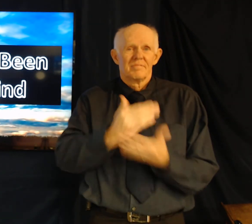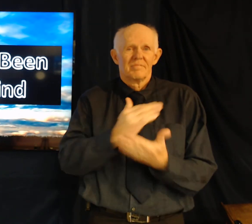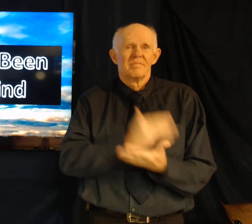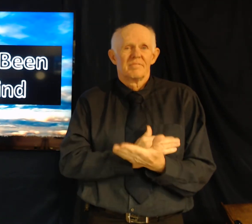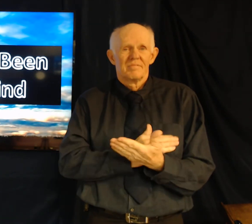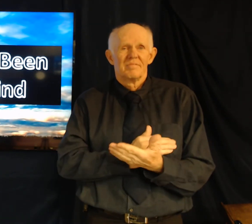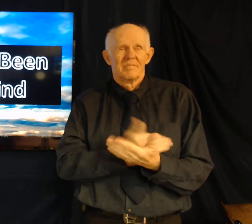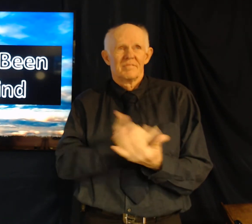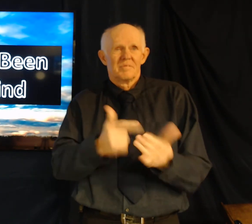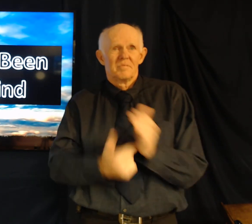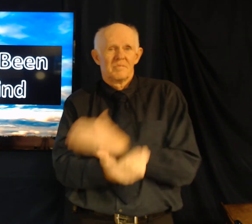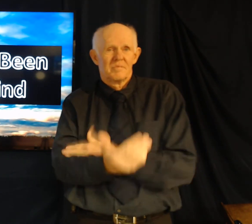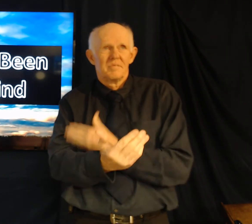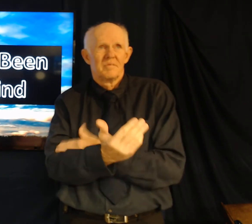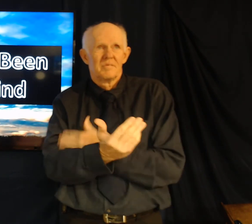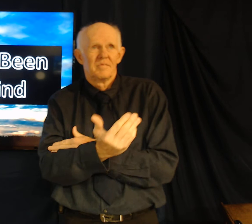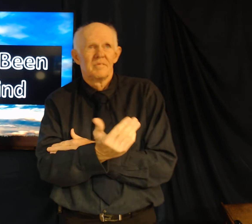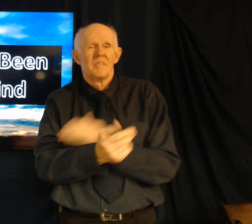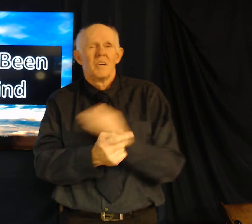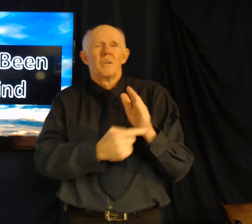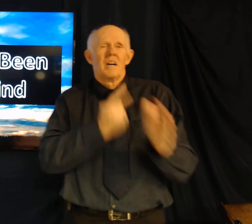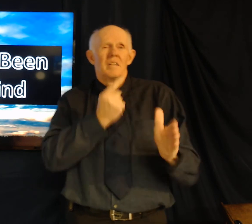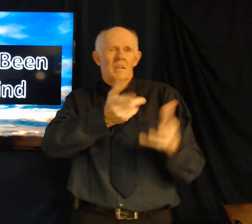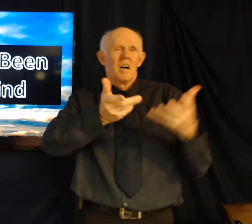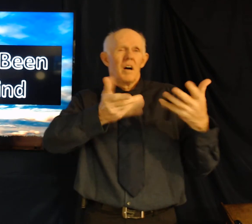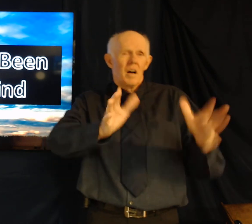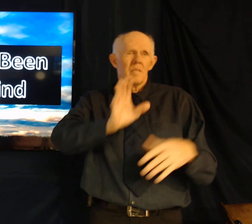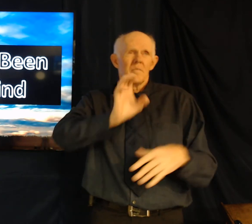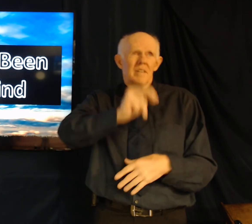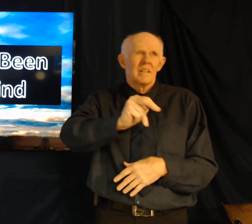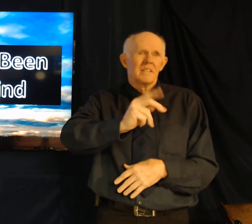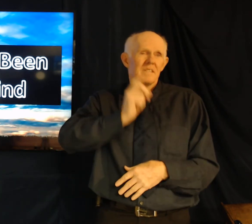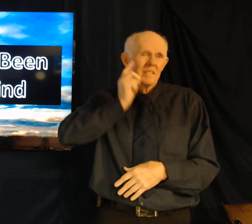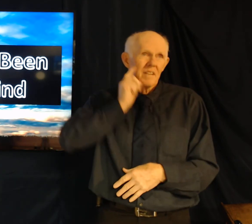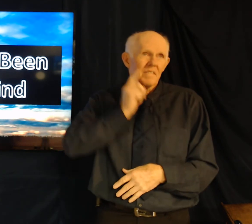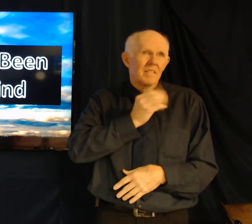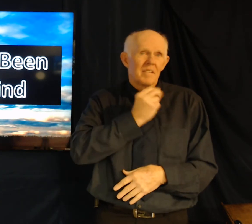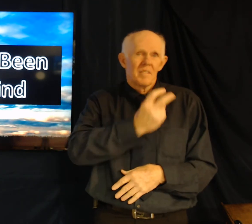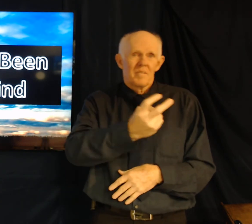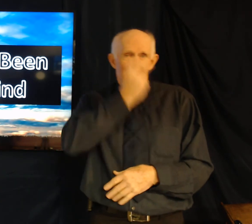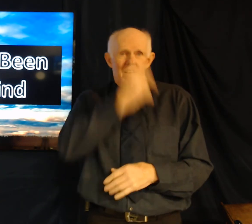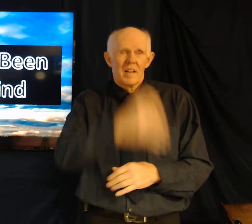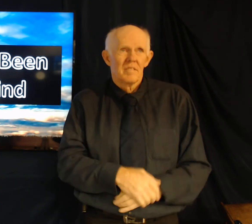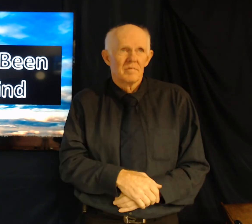This is our lesson today, this morning. Once you have been deaf and blind.